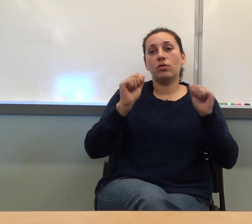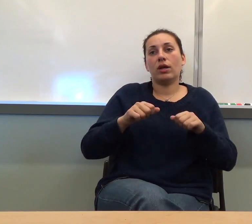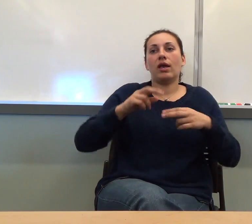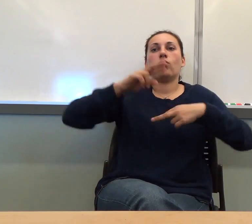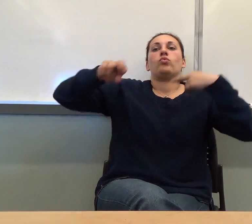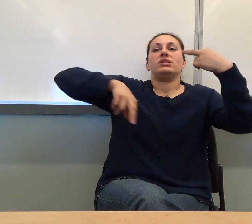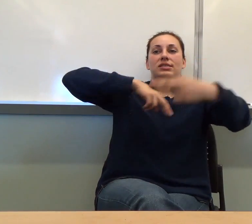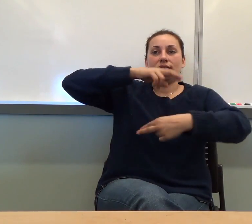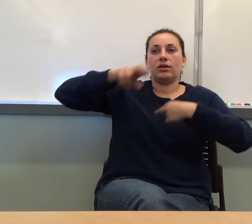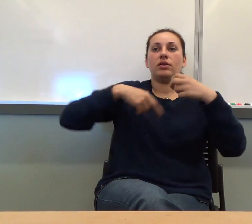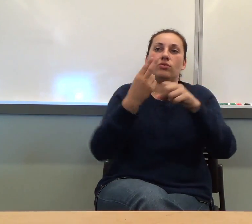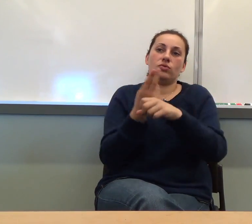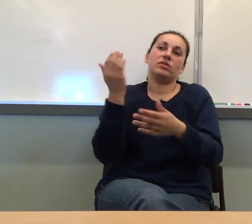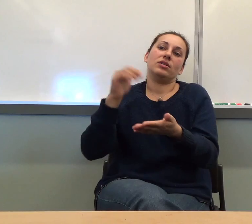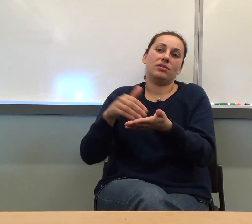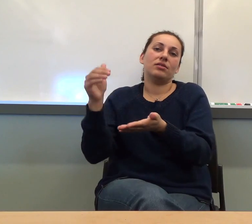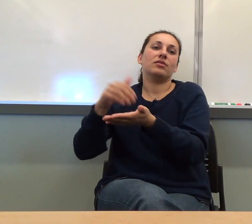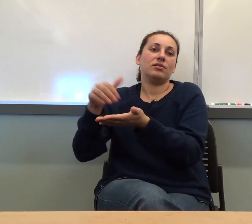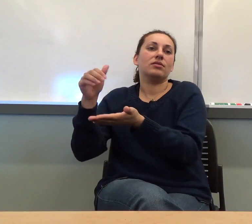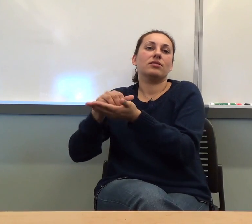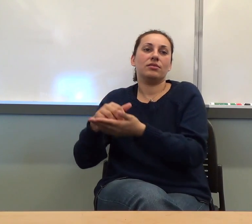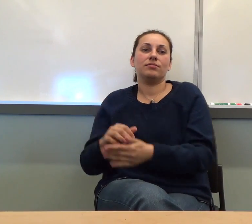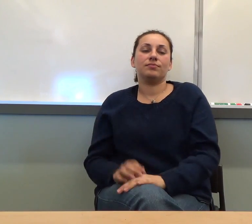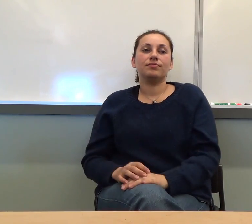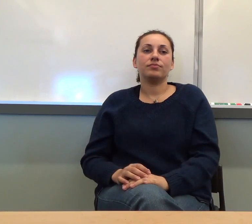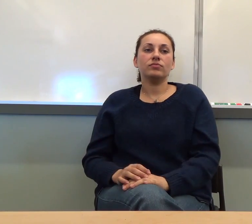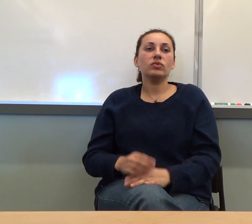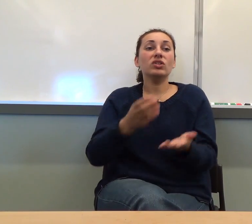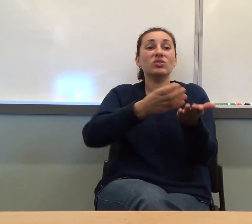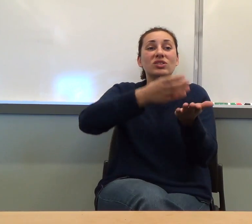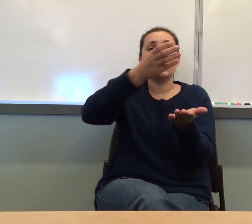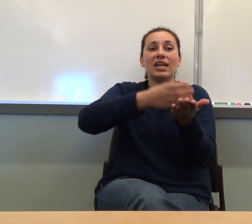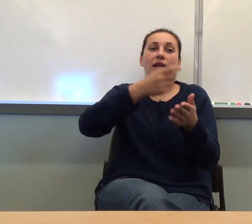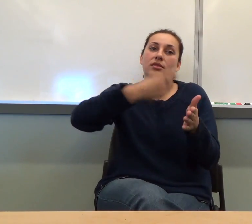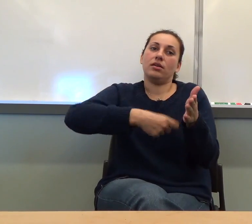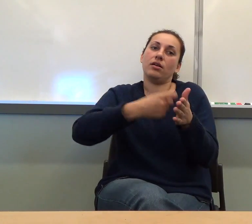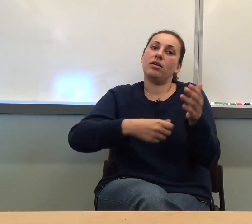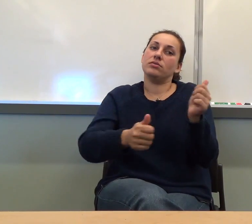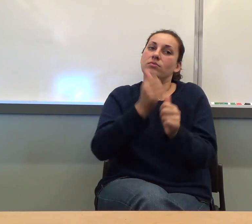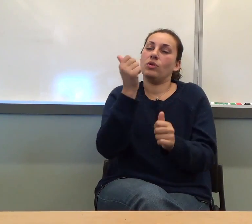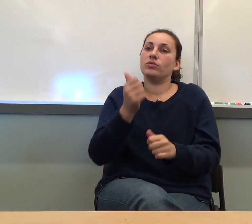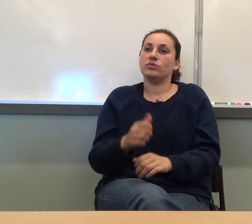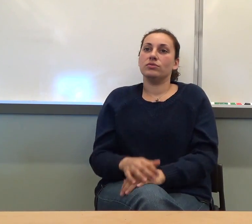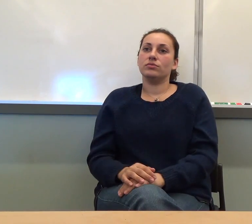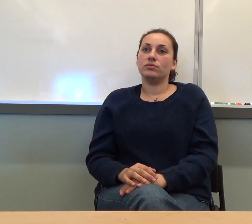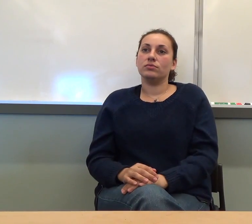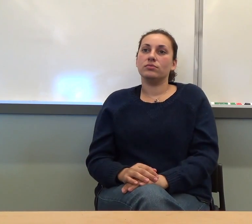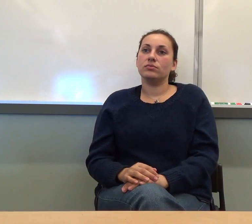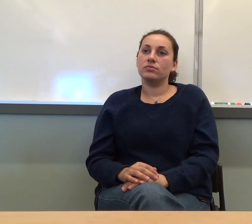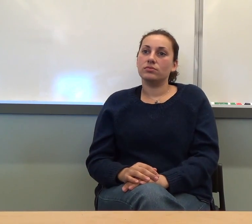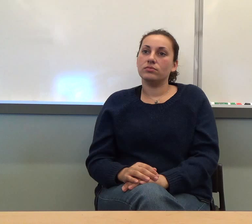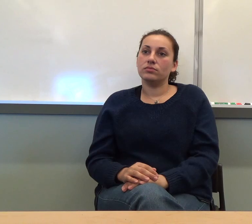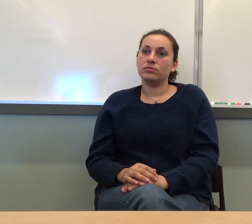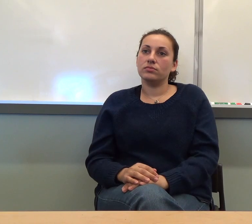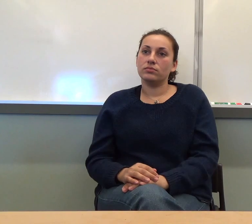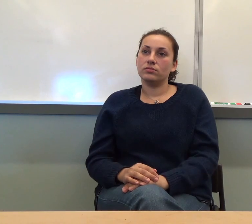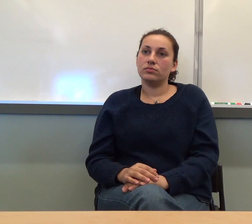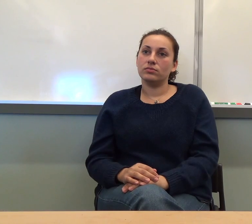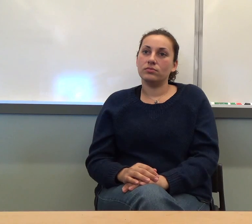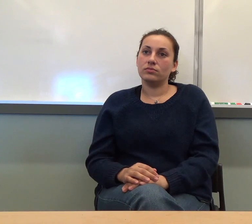So, yeah, the packaging is what's costing money here, okay? And over here, when you get to low ones, it turns out the